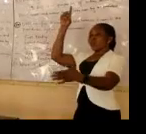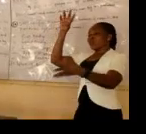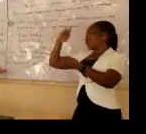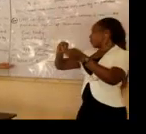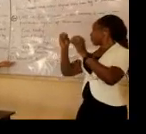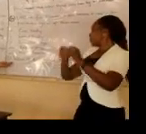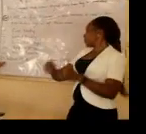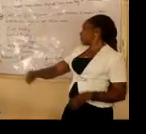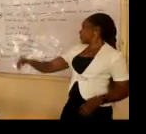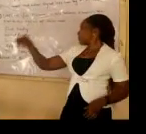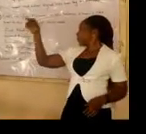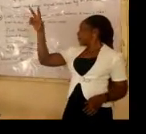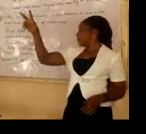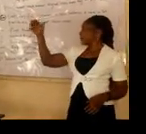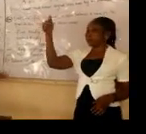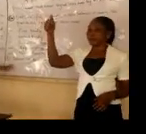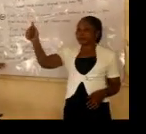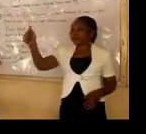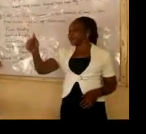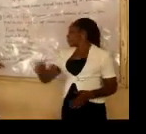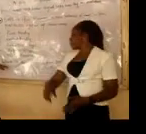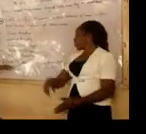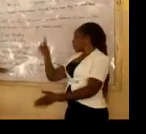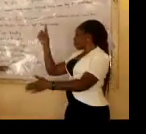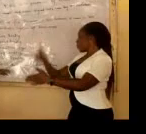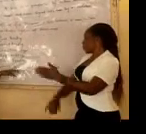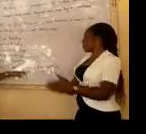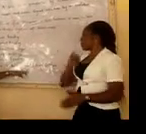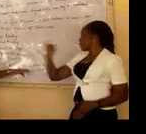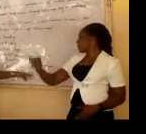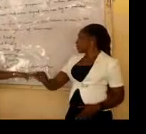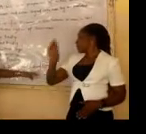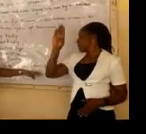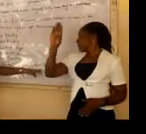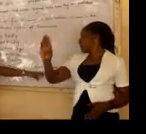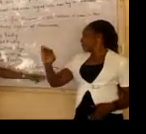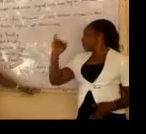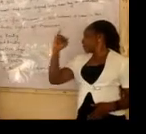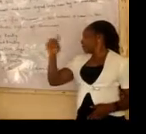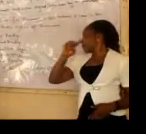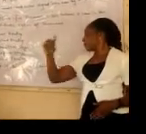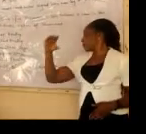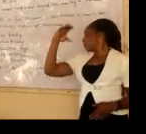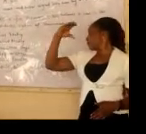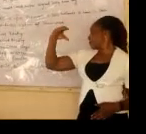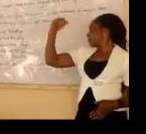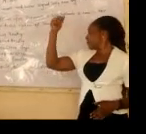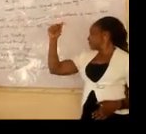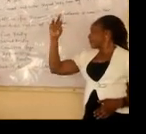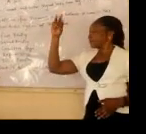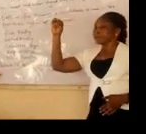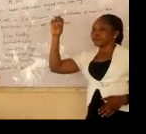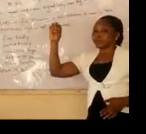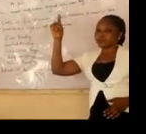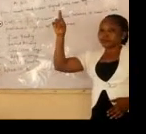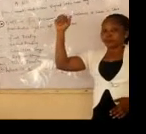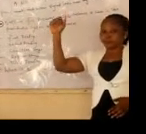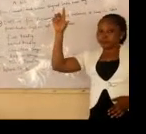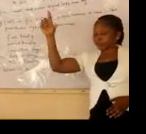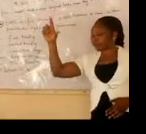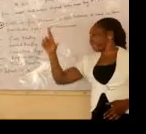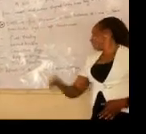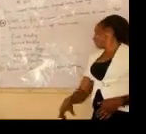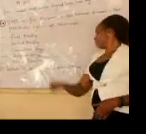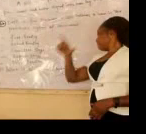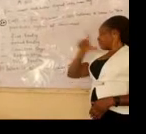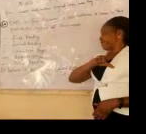Okay, now 3A, the question is, what is bicameral legislation? I think this is